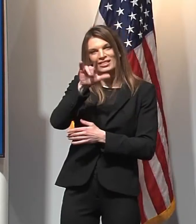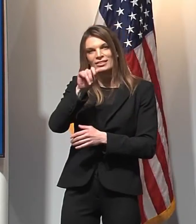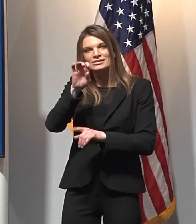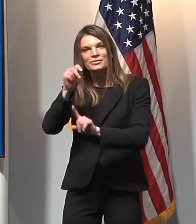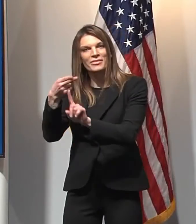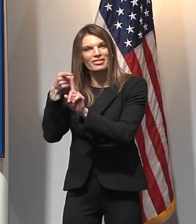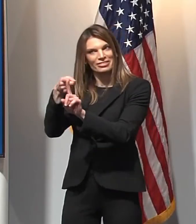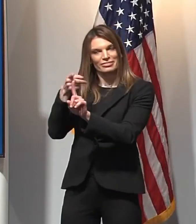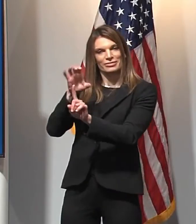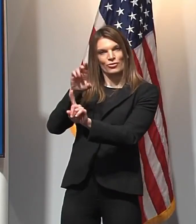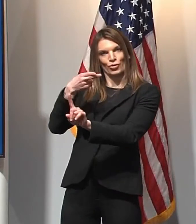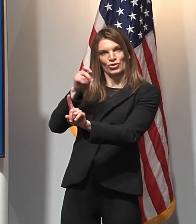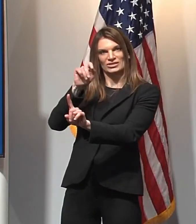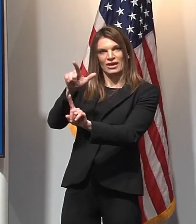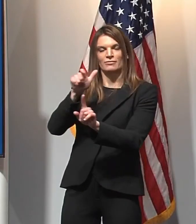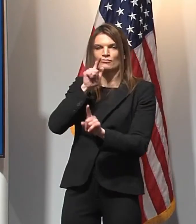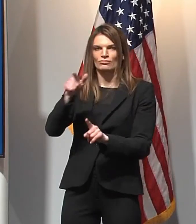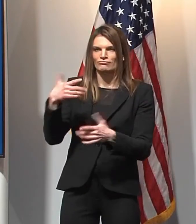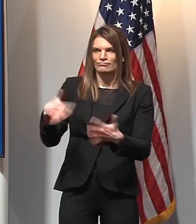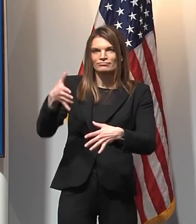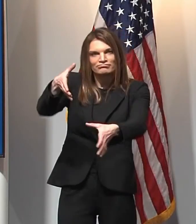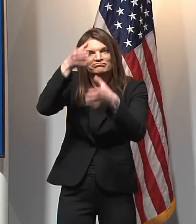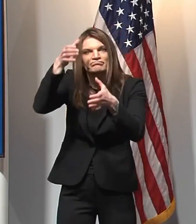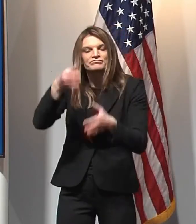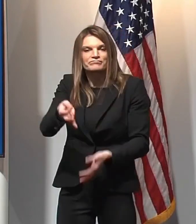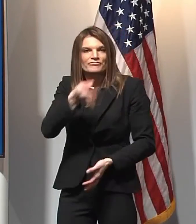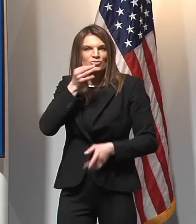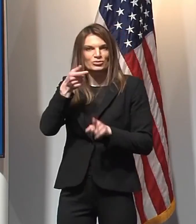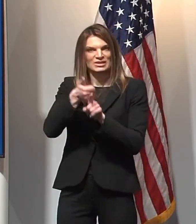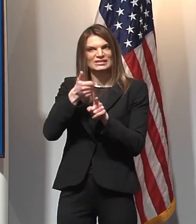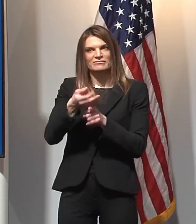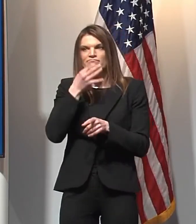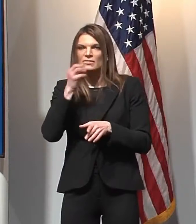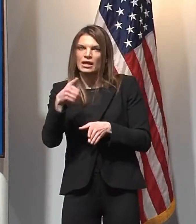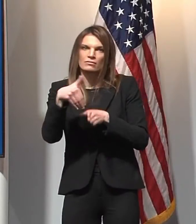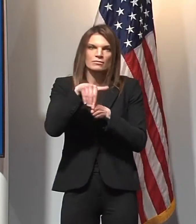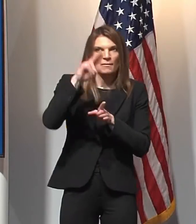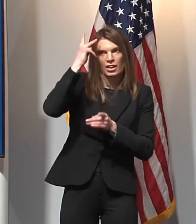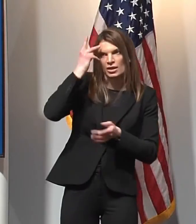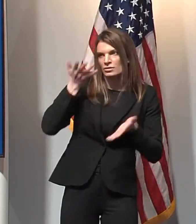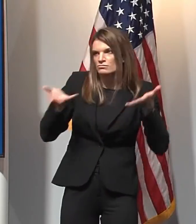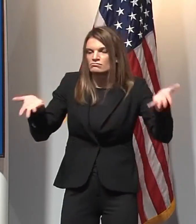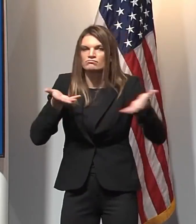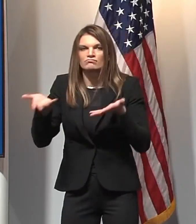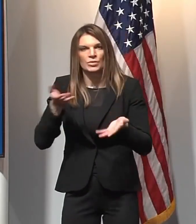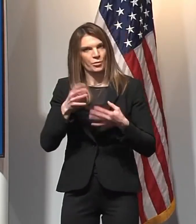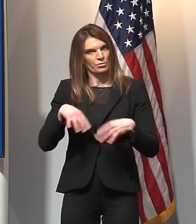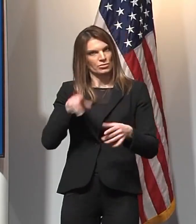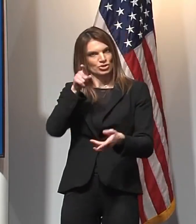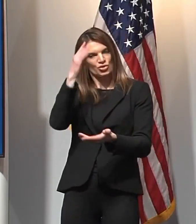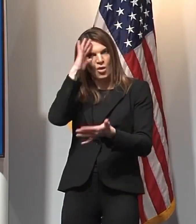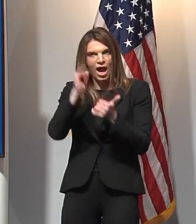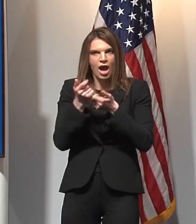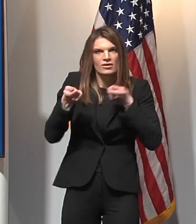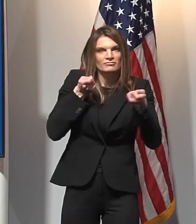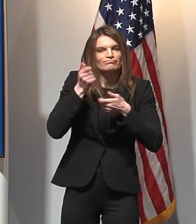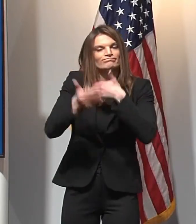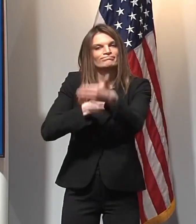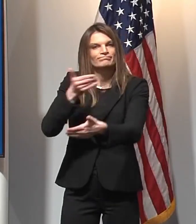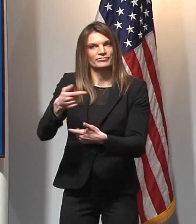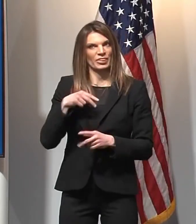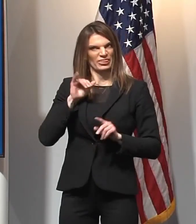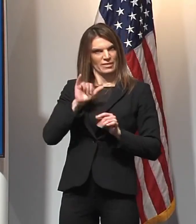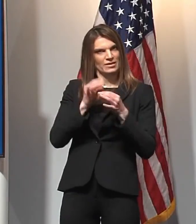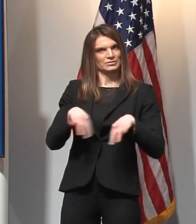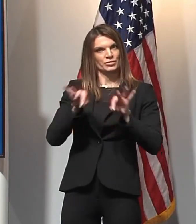has really been able, I think, to work well with both sides of the aisle. That's really important. We got to get the politics out of the public health. So we're continuing